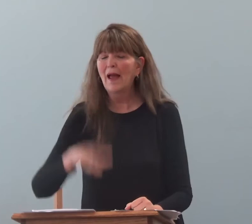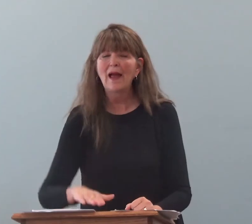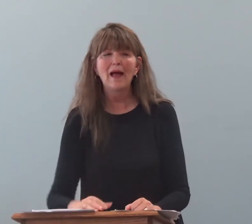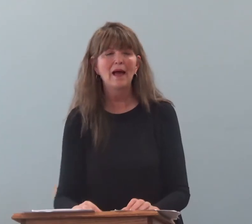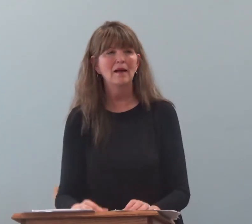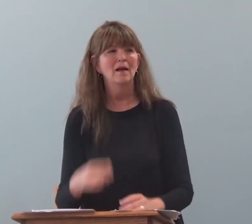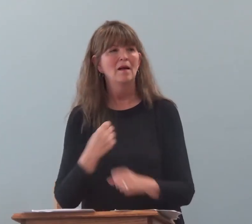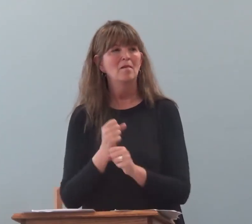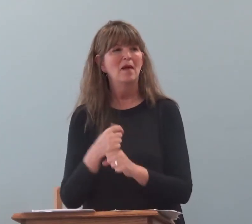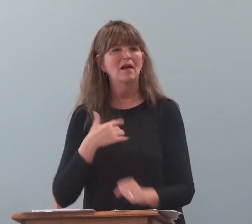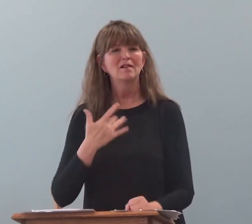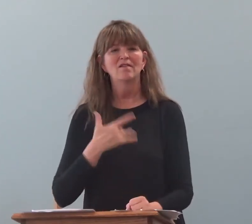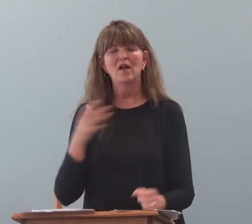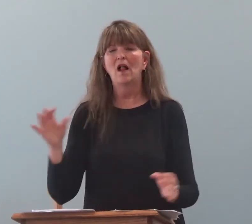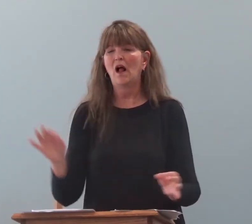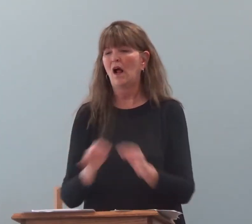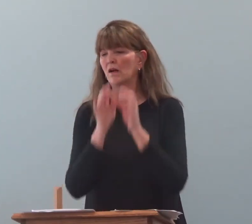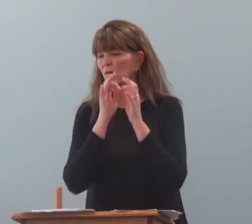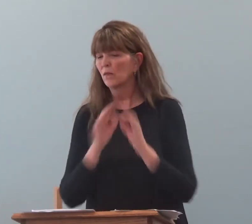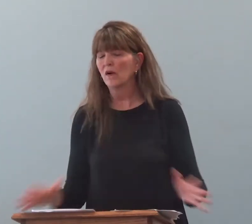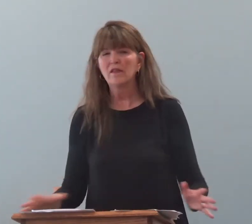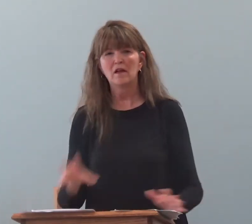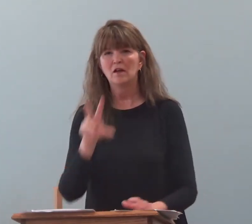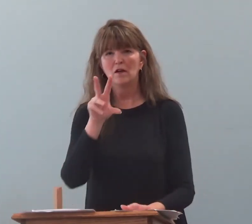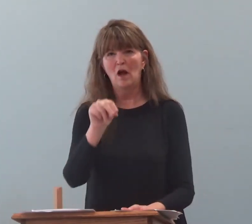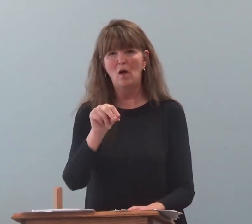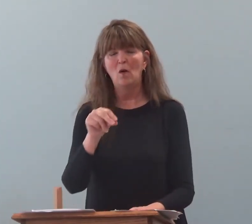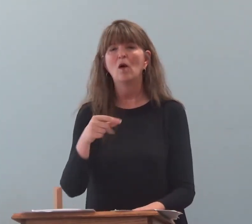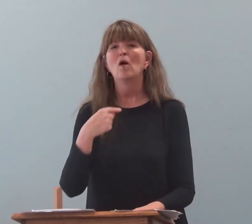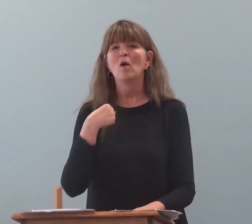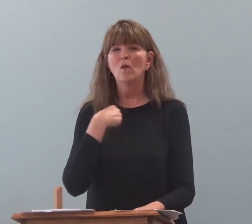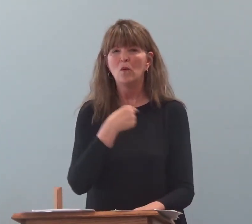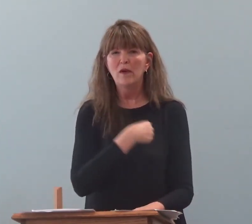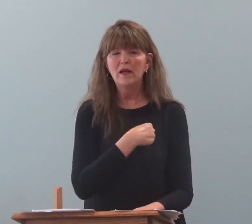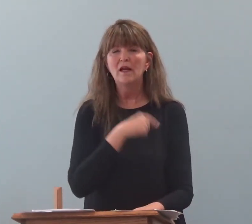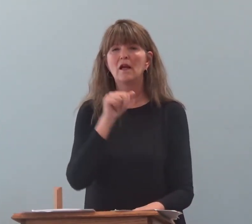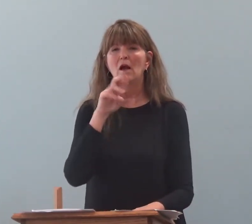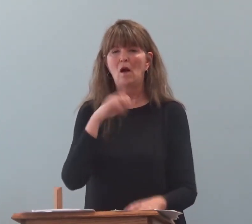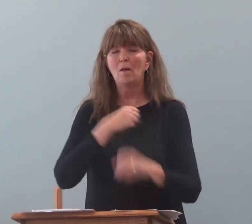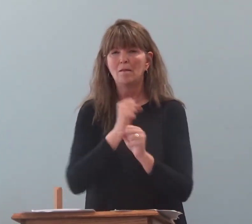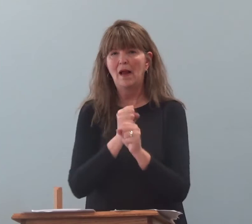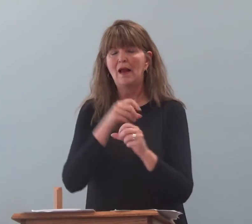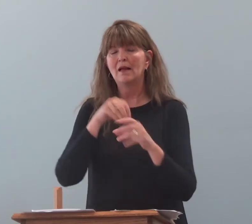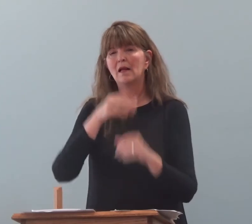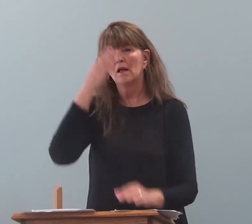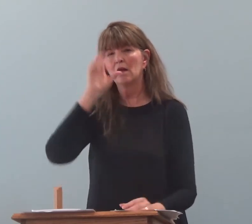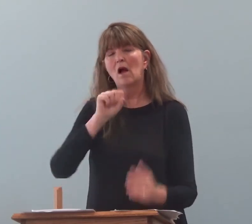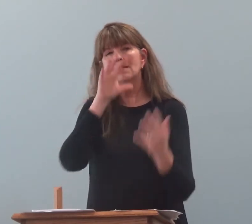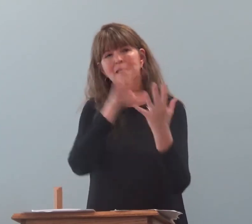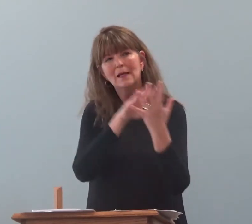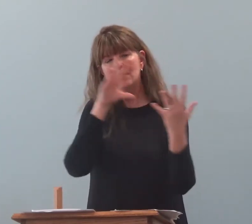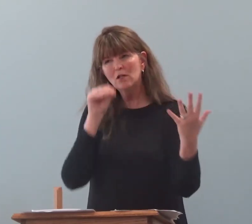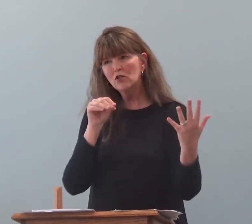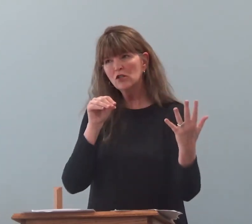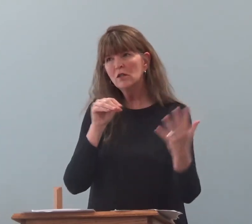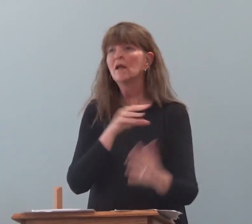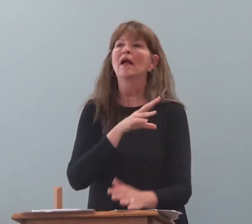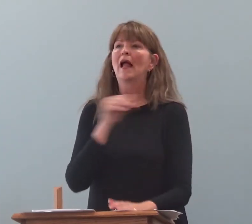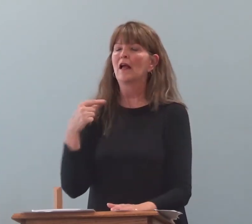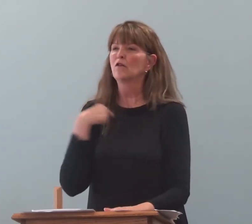make us feel bad, or make us feel worthless. No. We are made in the very